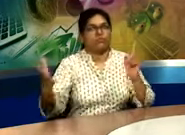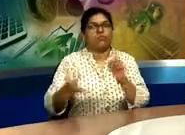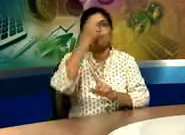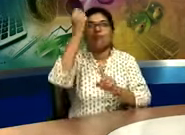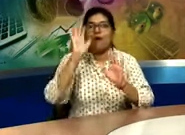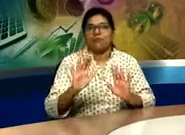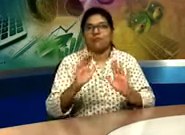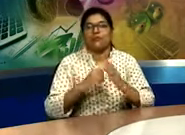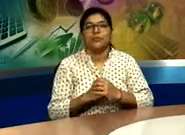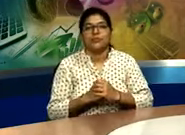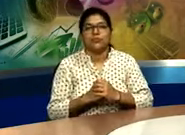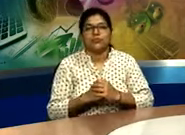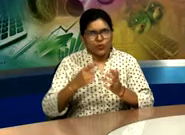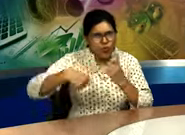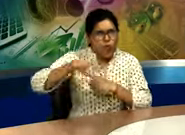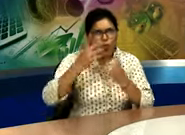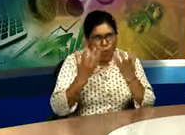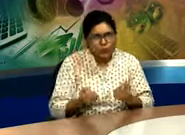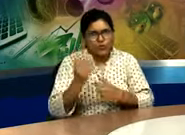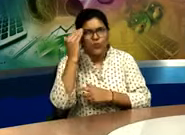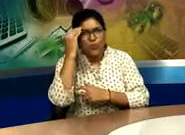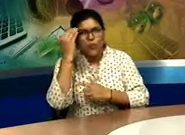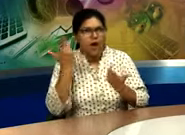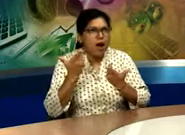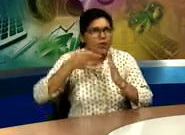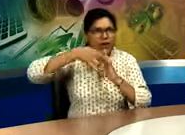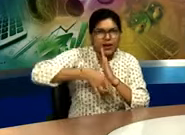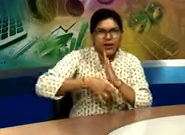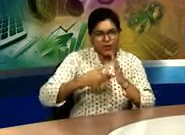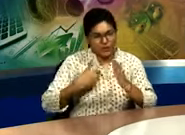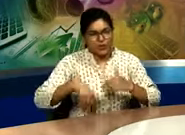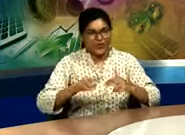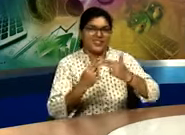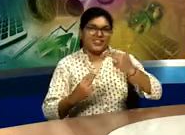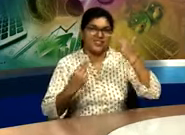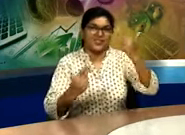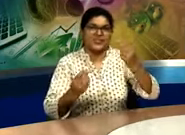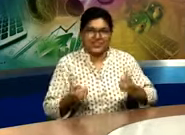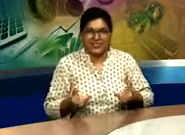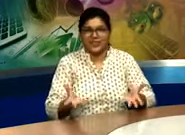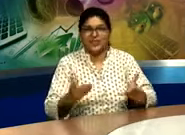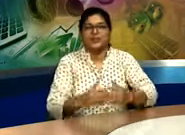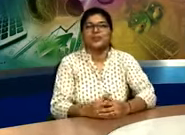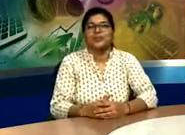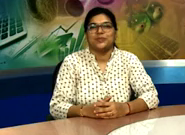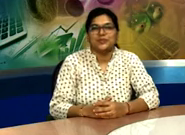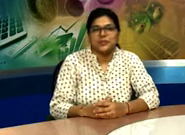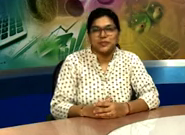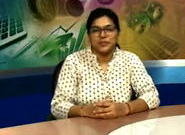She is childless. Do you all want to know the story? Let me begin the story